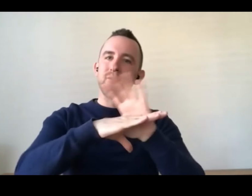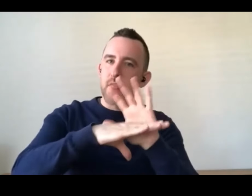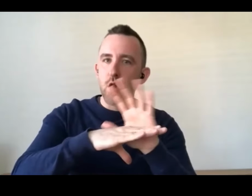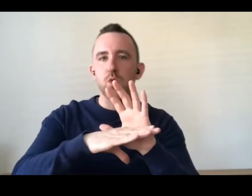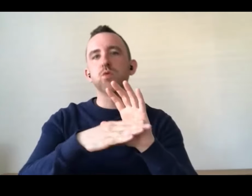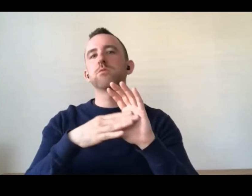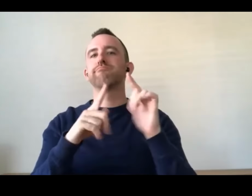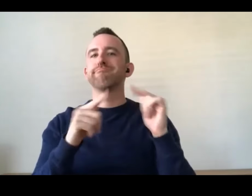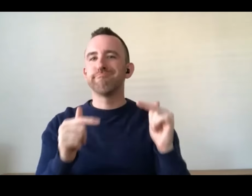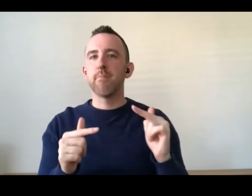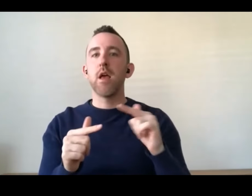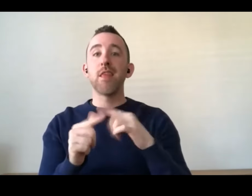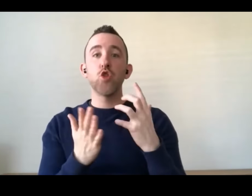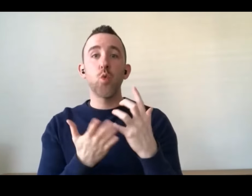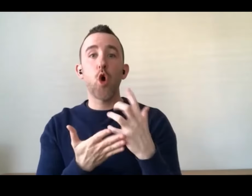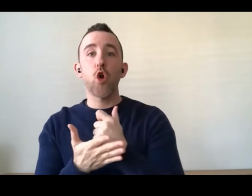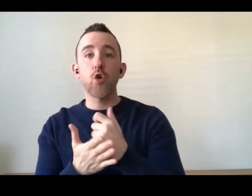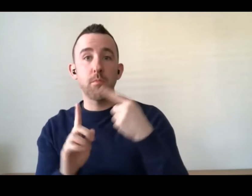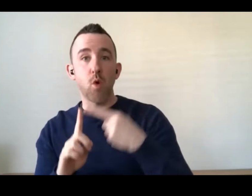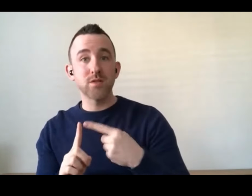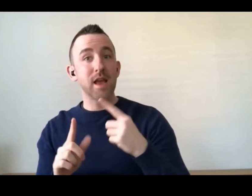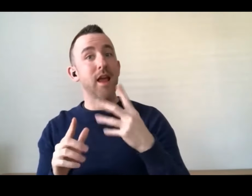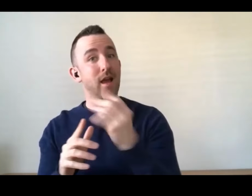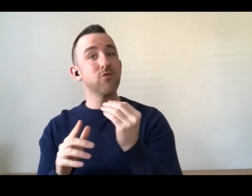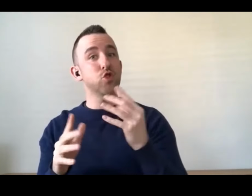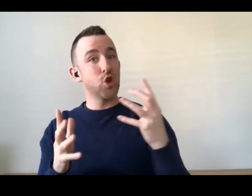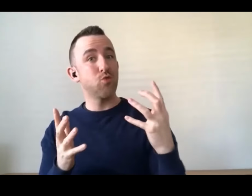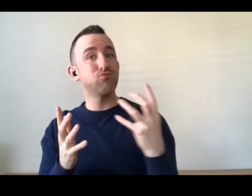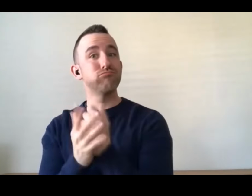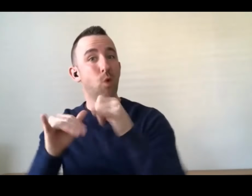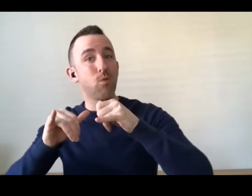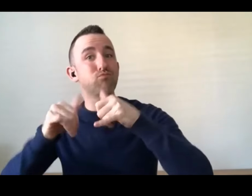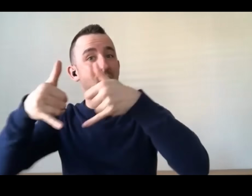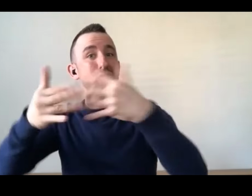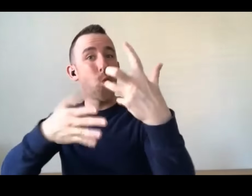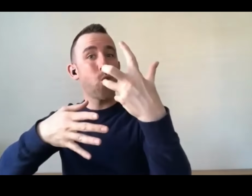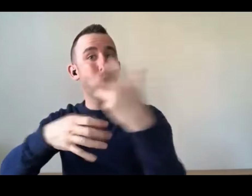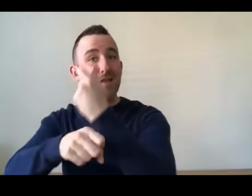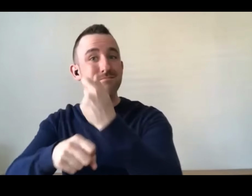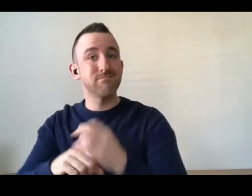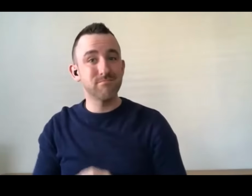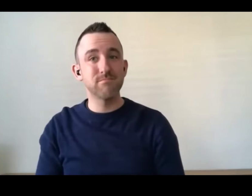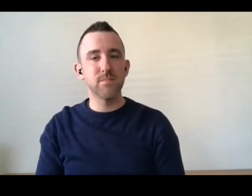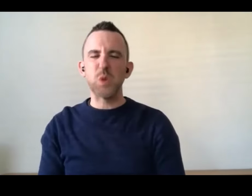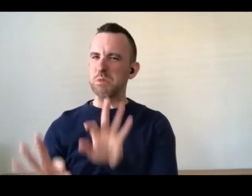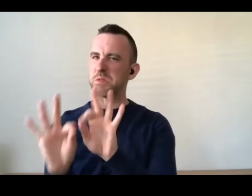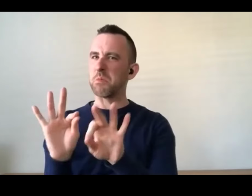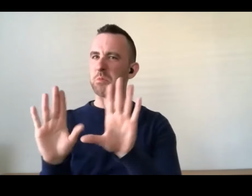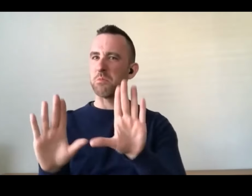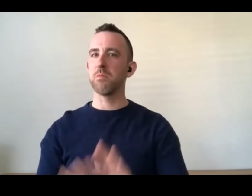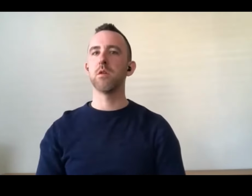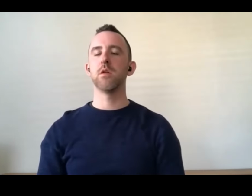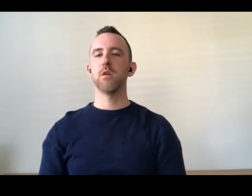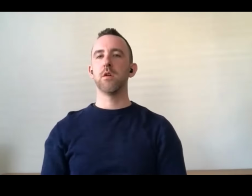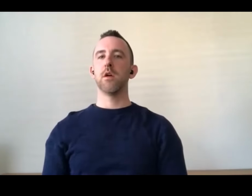us, and then you earn points and you could win prizes. So it's pretty simple just to start there. So